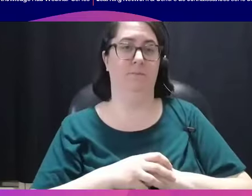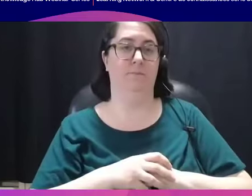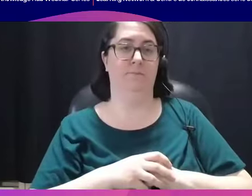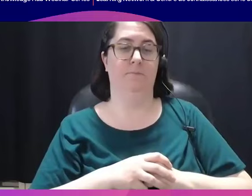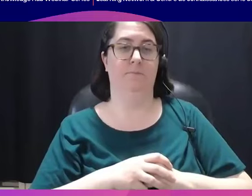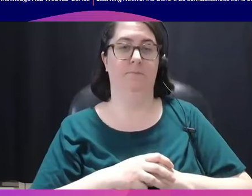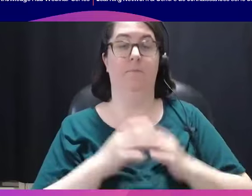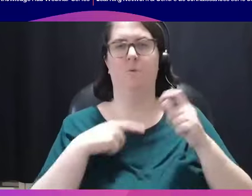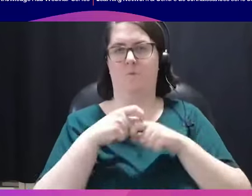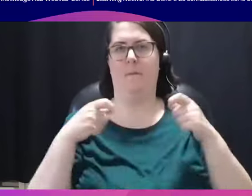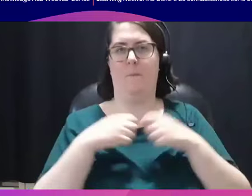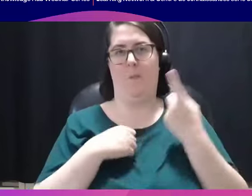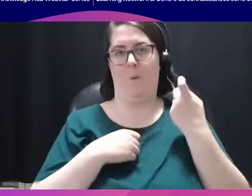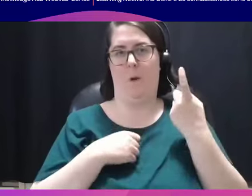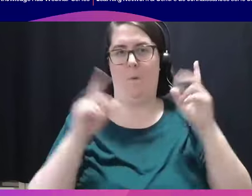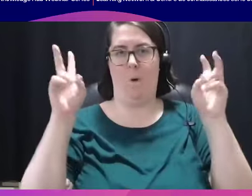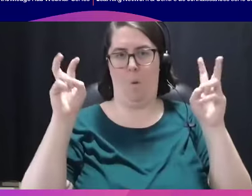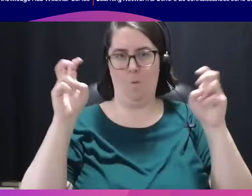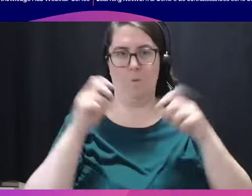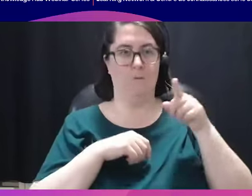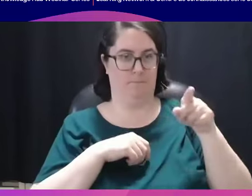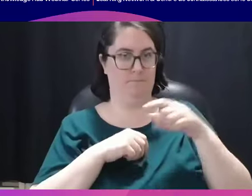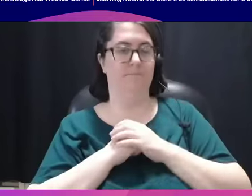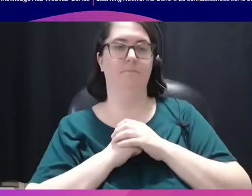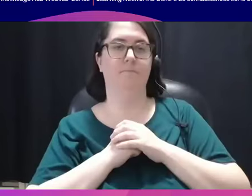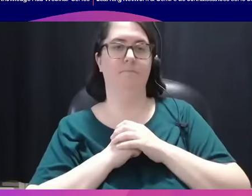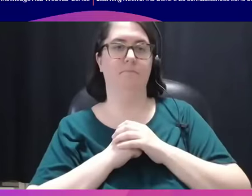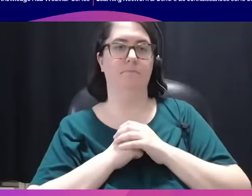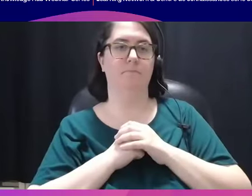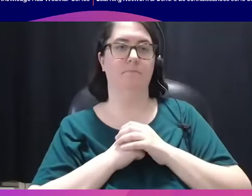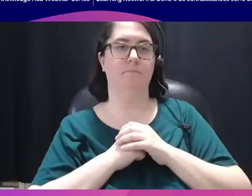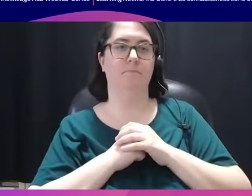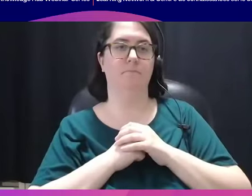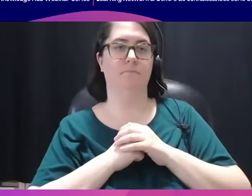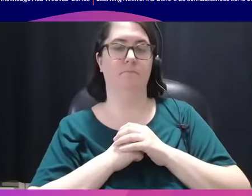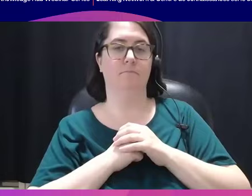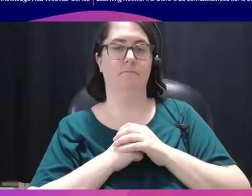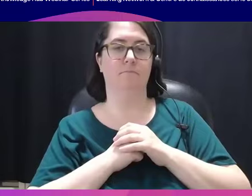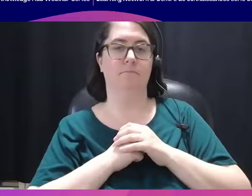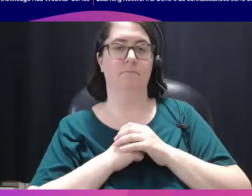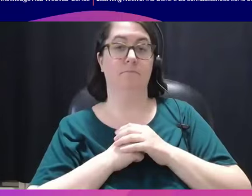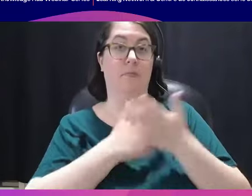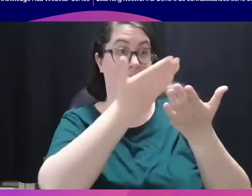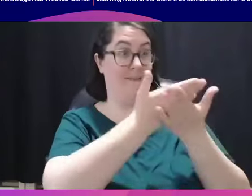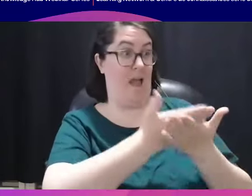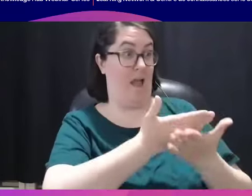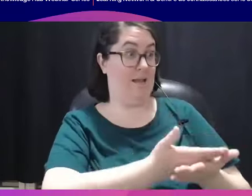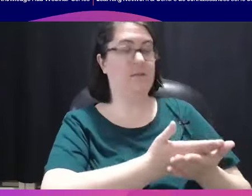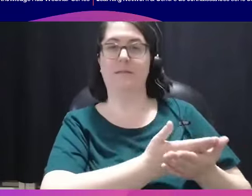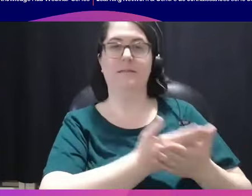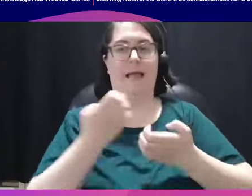I will end with one more user quote who says, what de-radicalizes people is not facts, but